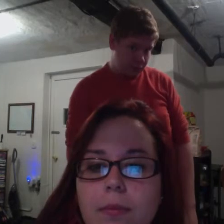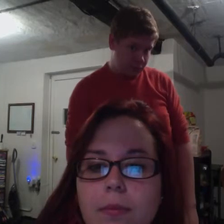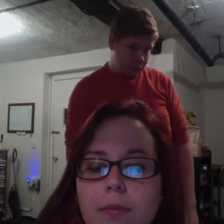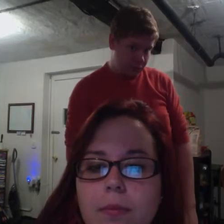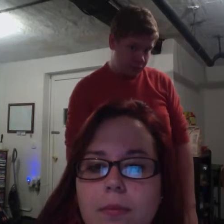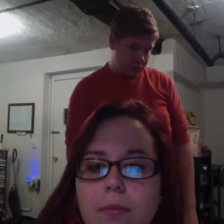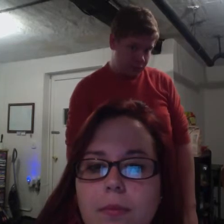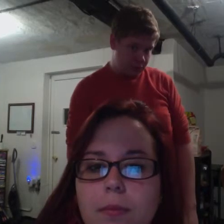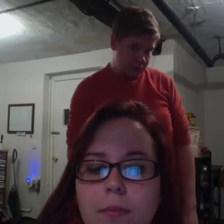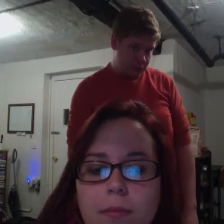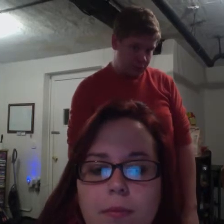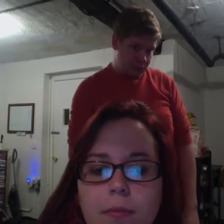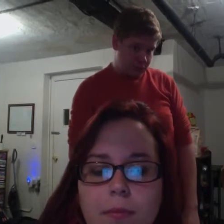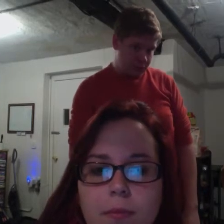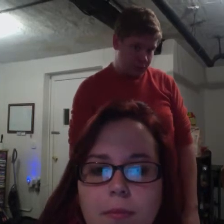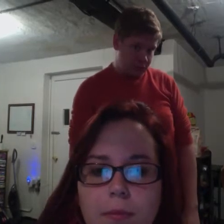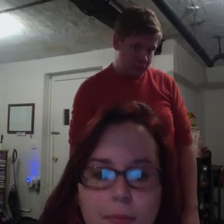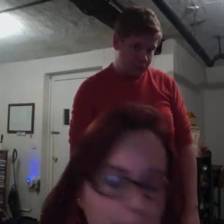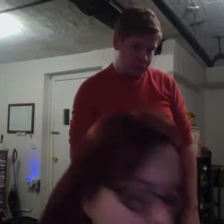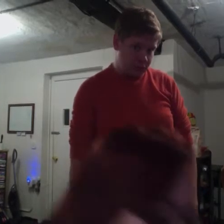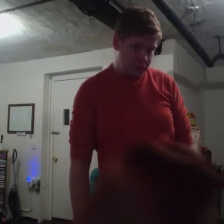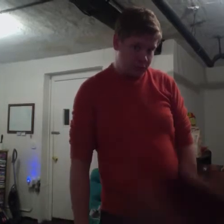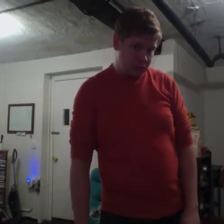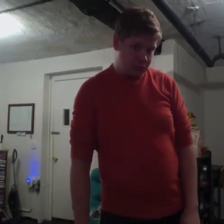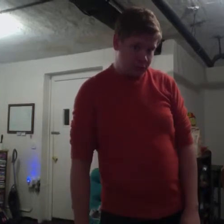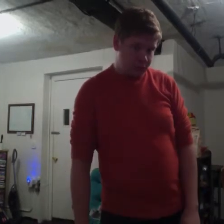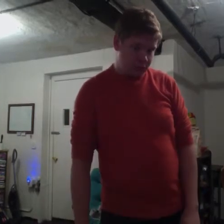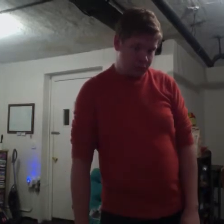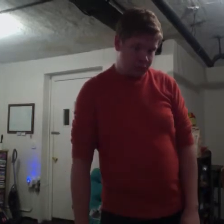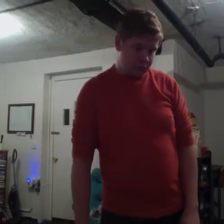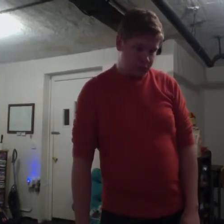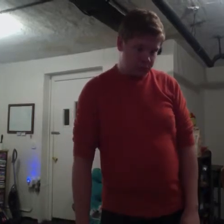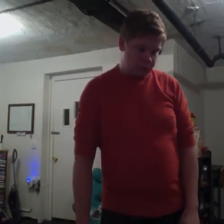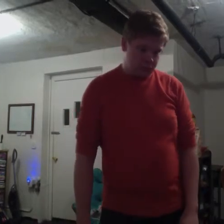say, "Silence, miscreant! Our program has begun."